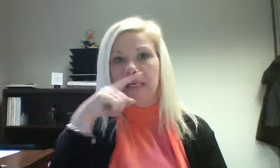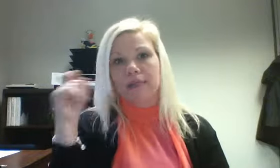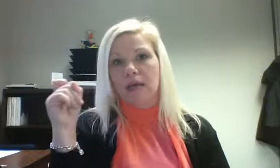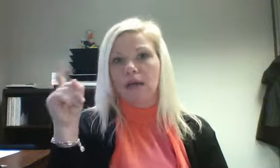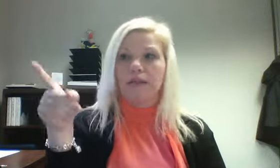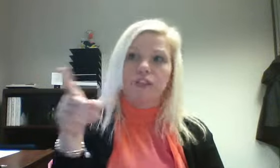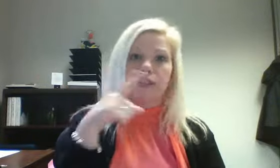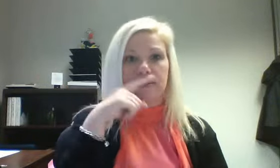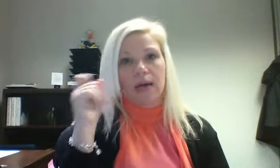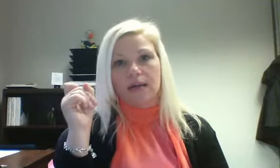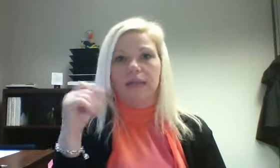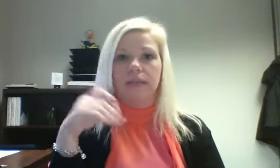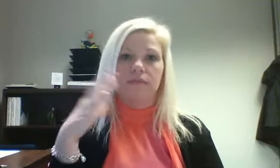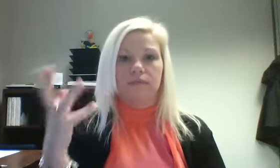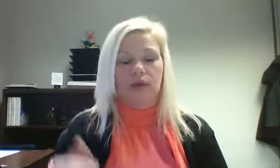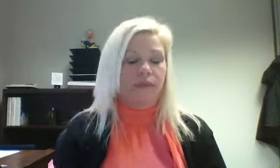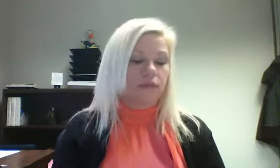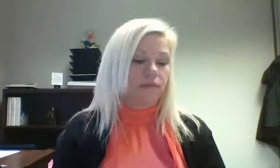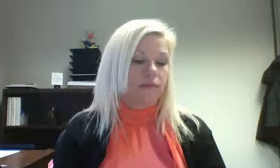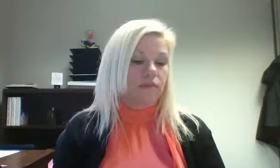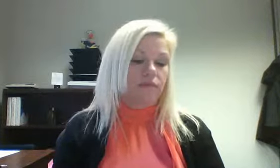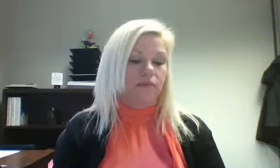He's ugly. She's ugly. Whatever.